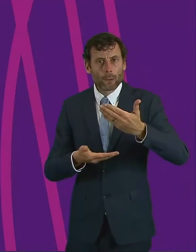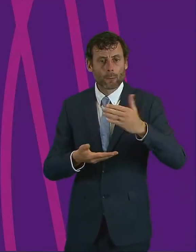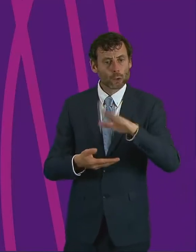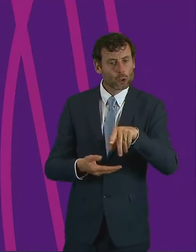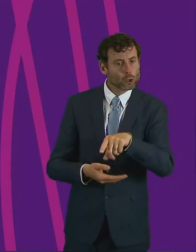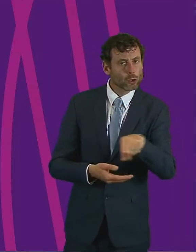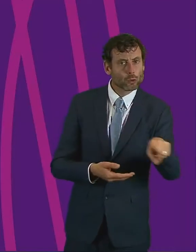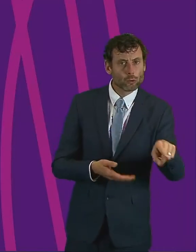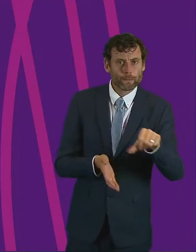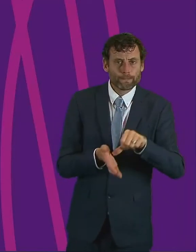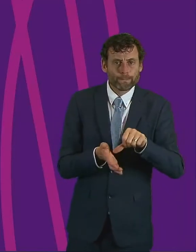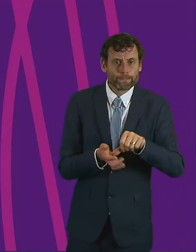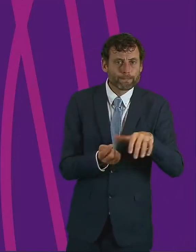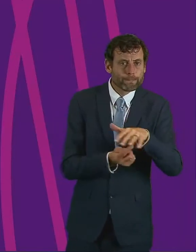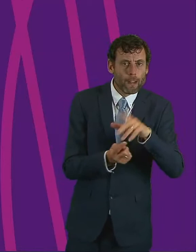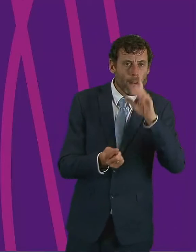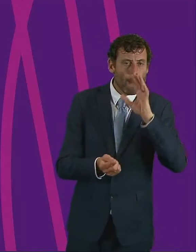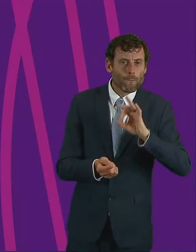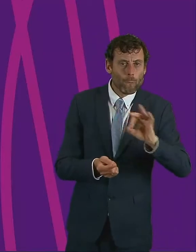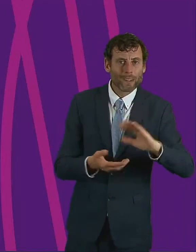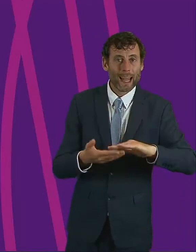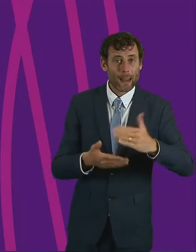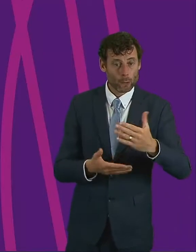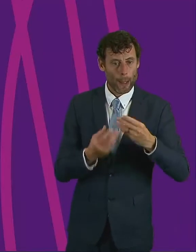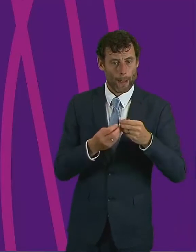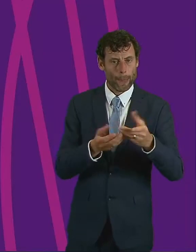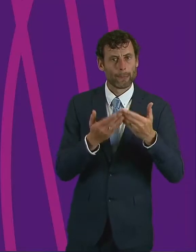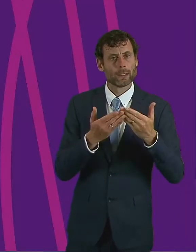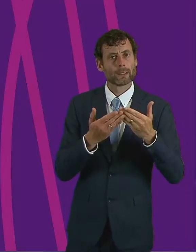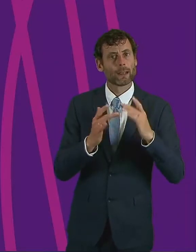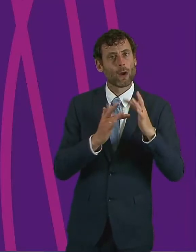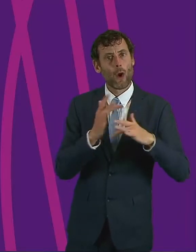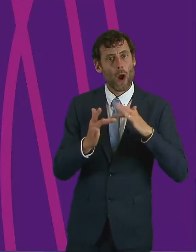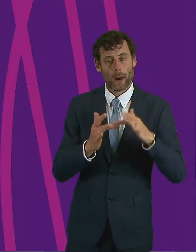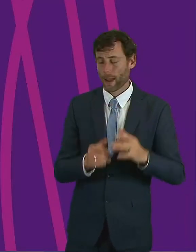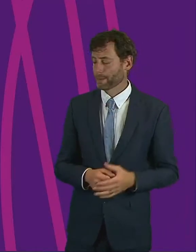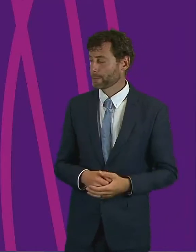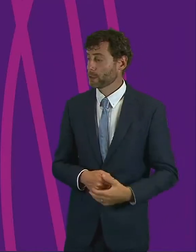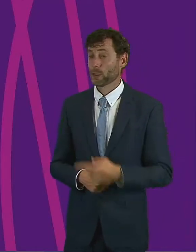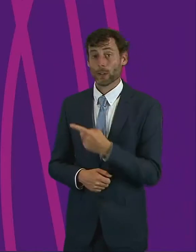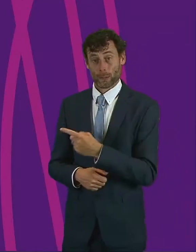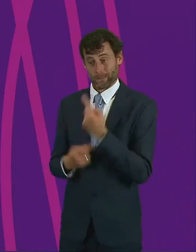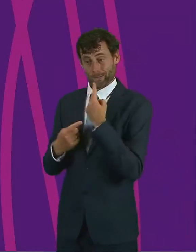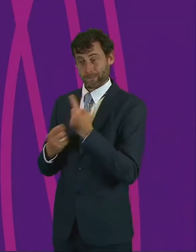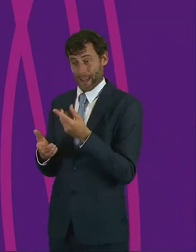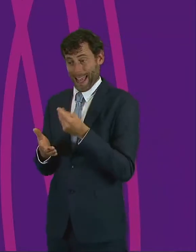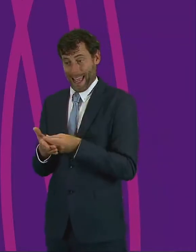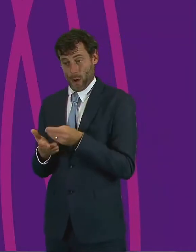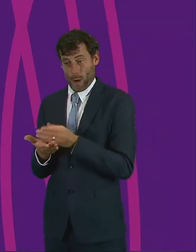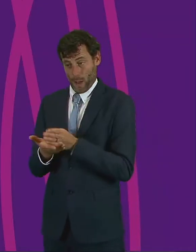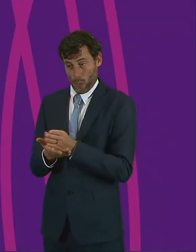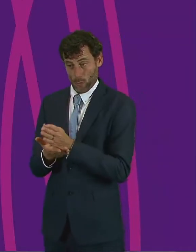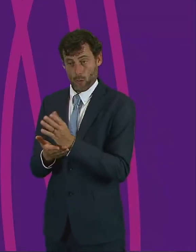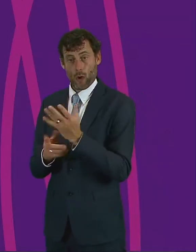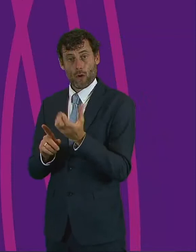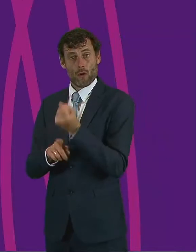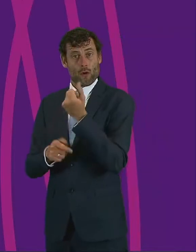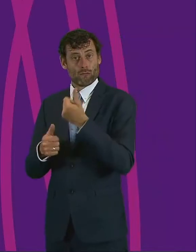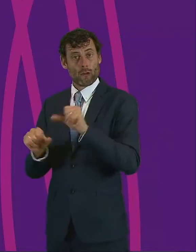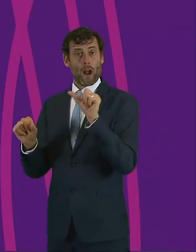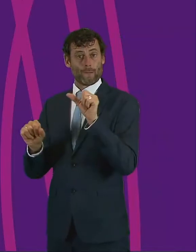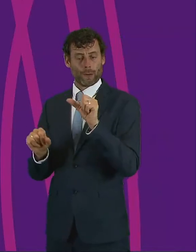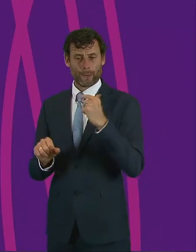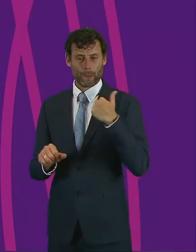people to study online. Now, the Advisory Group on Economic Recovery set out in its recommendations a Scottish job guarantee for young